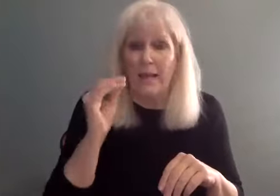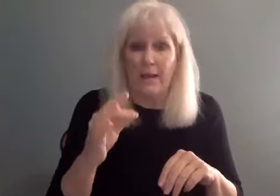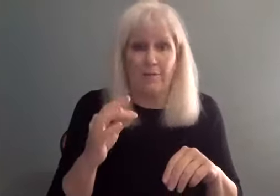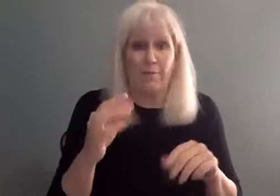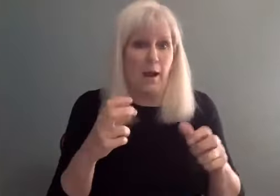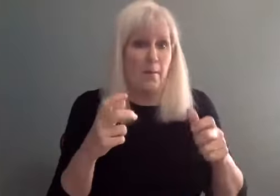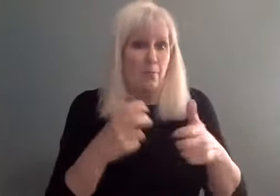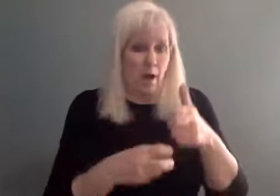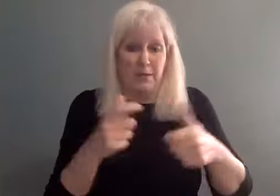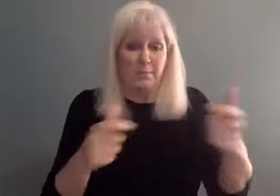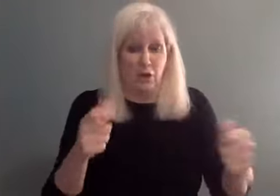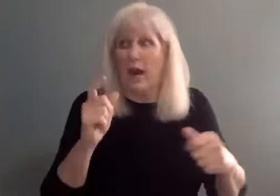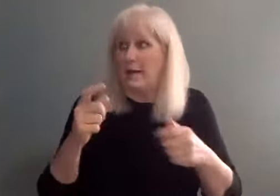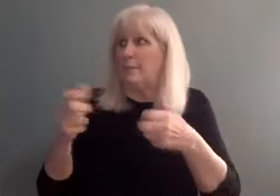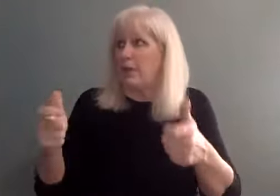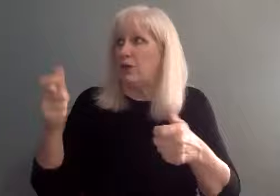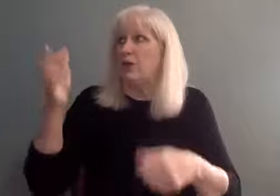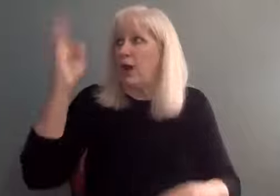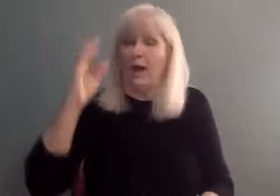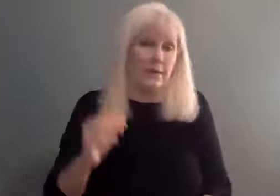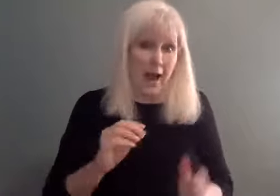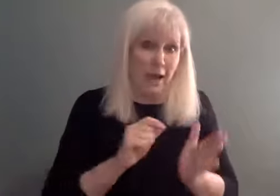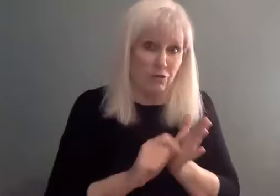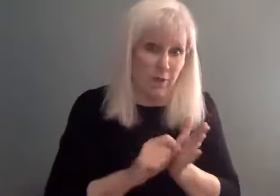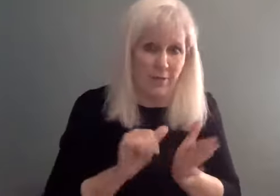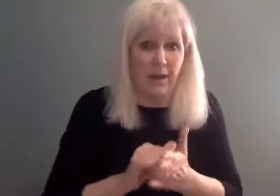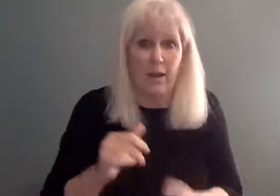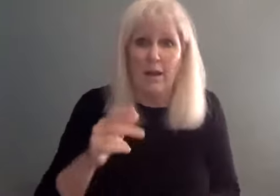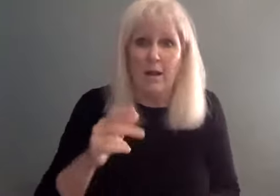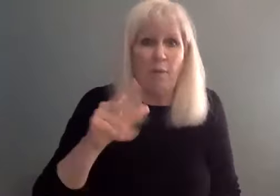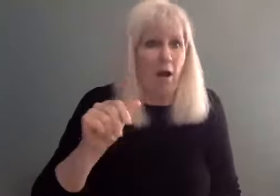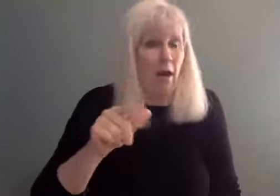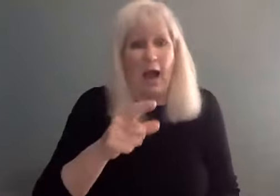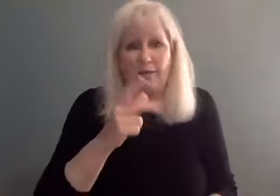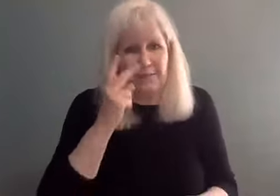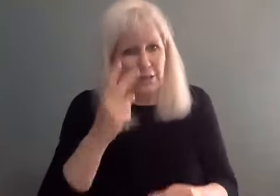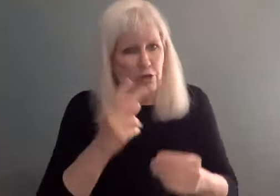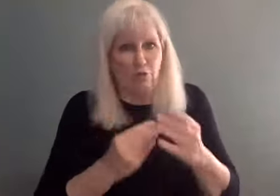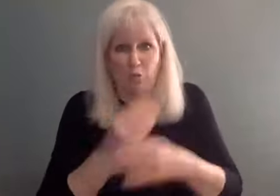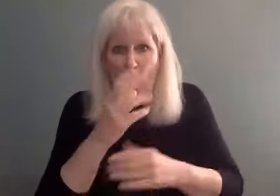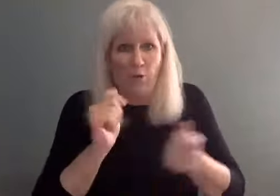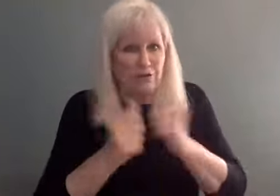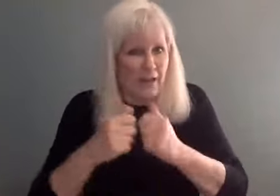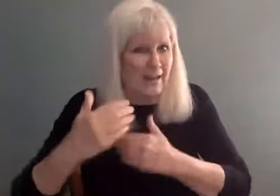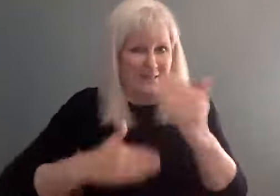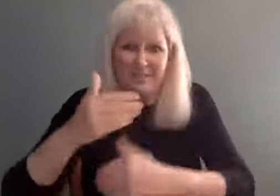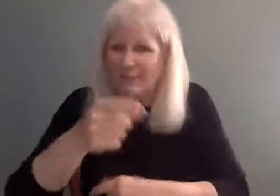when I hear them again. And Paula, I've watched her grow and change, and I hope we're growing and changing together, because